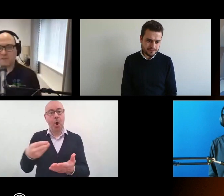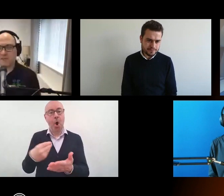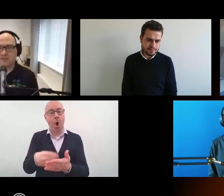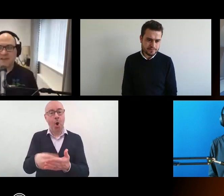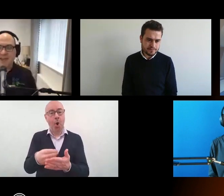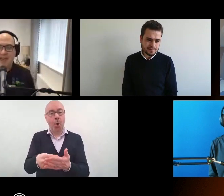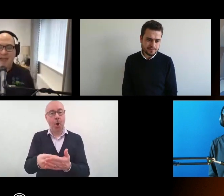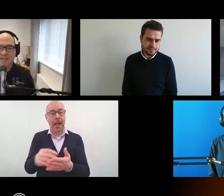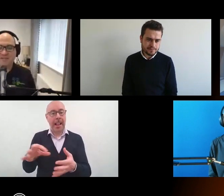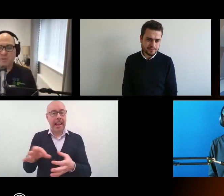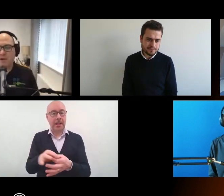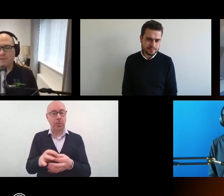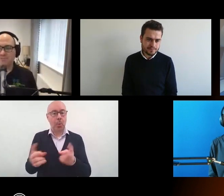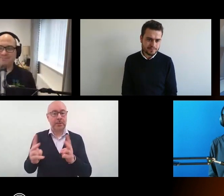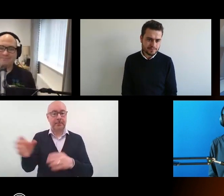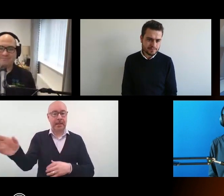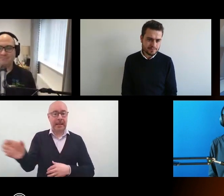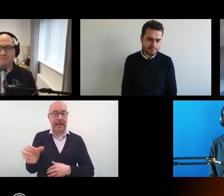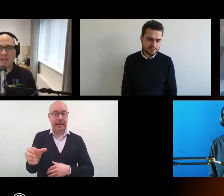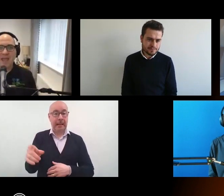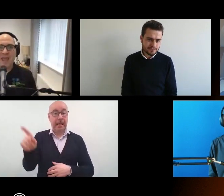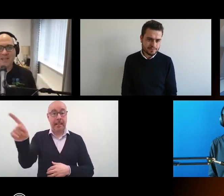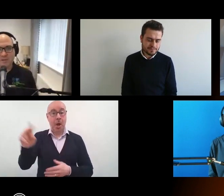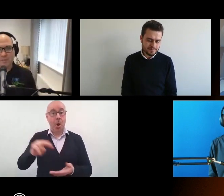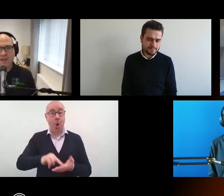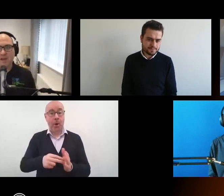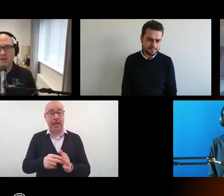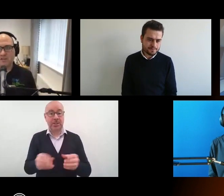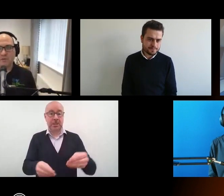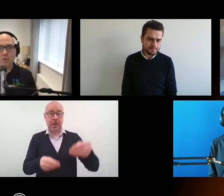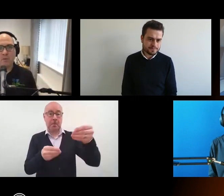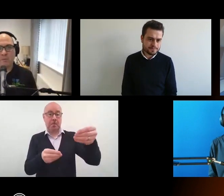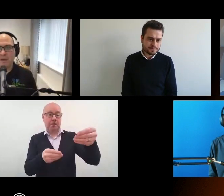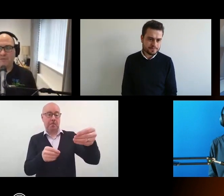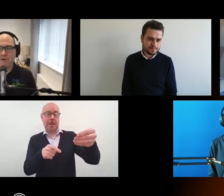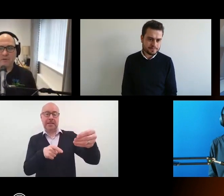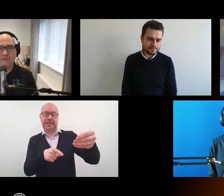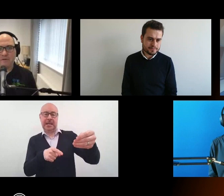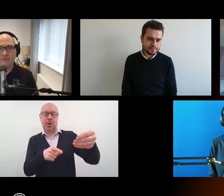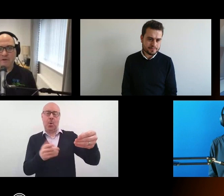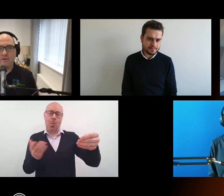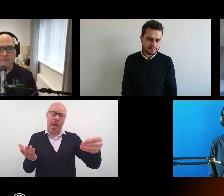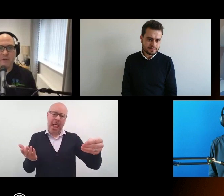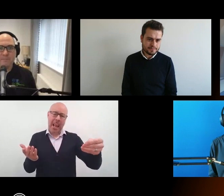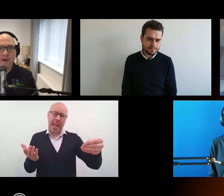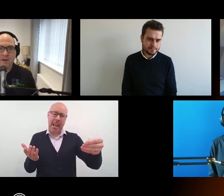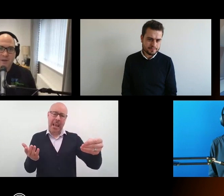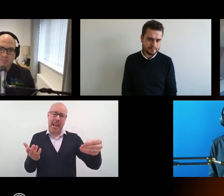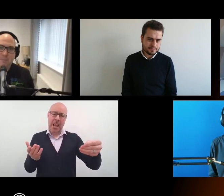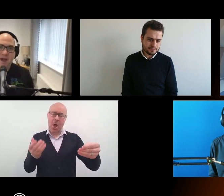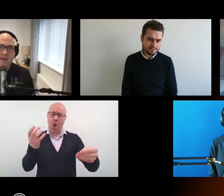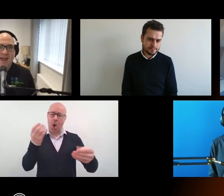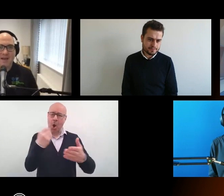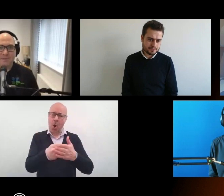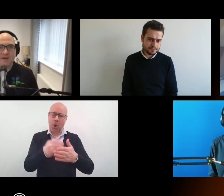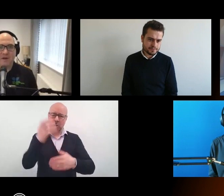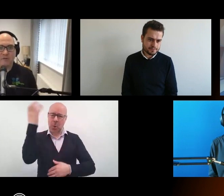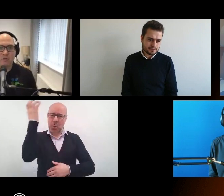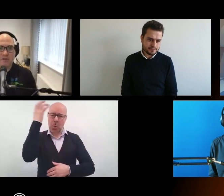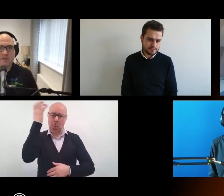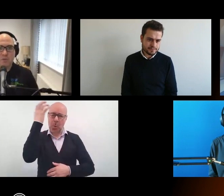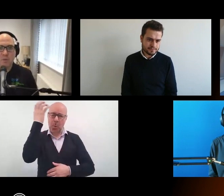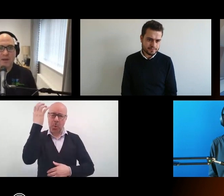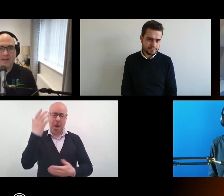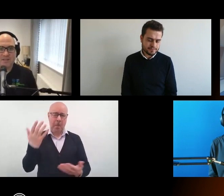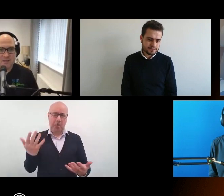in interpretation. And they've said, well, it's a big cost for what will be a very, very, very, very minor element of